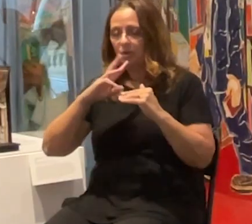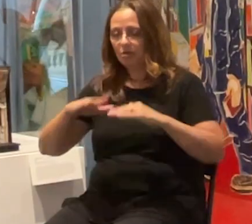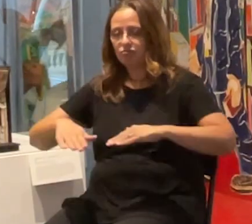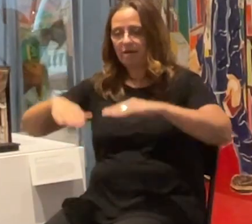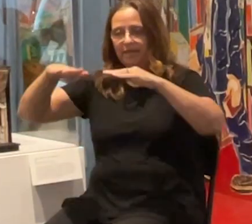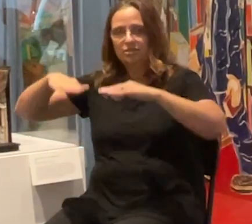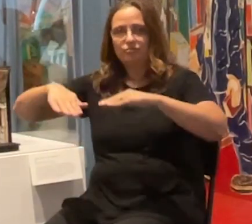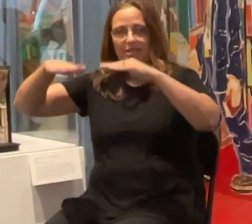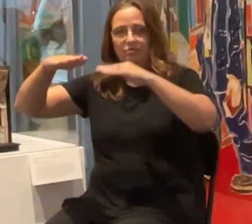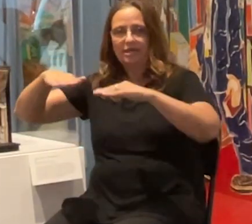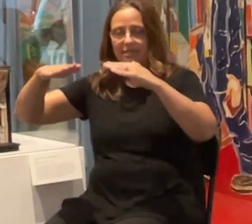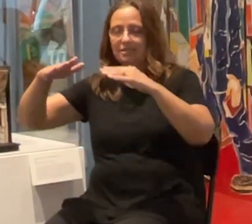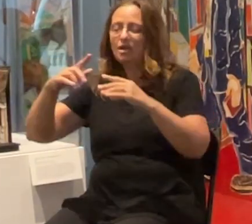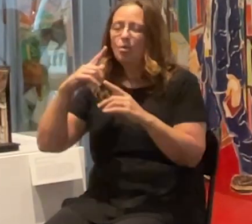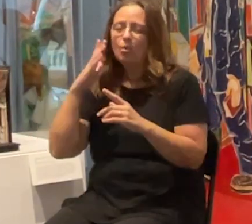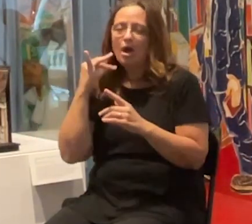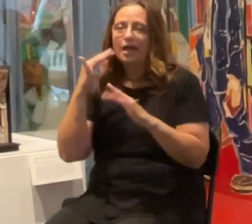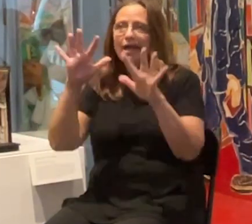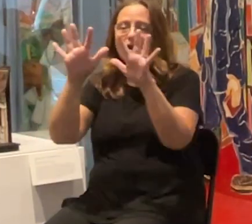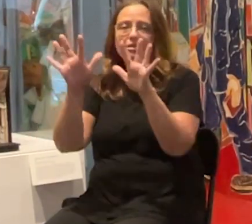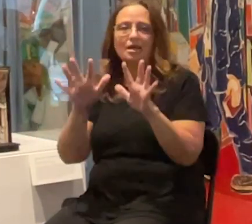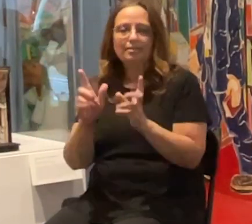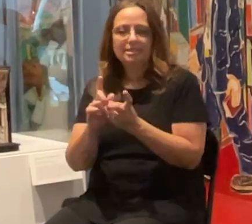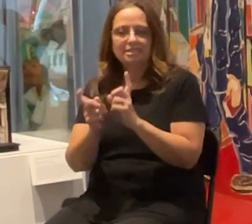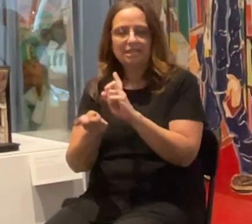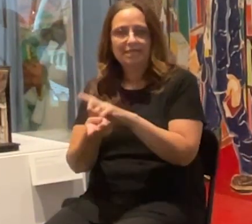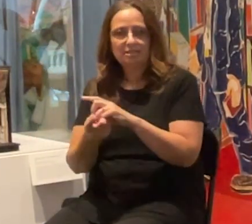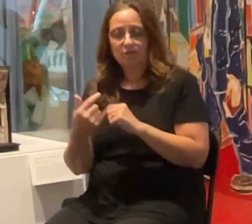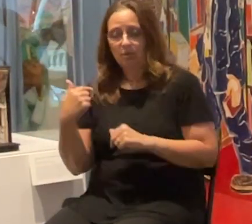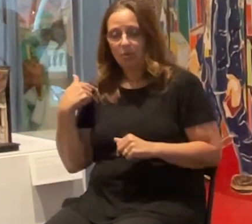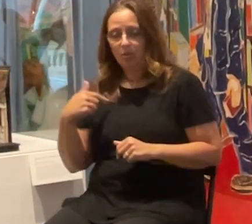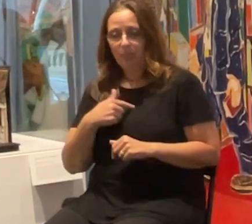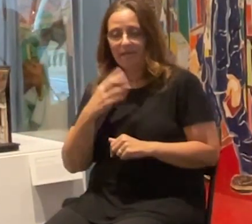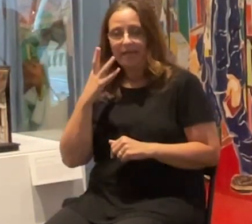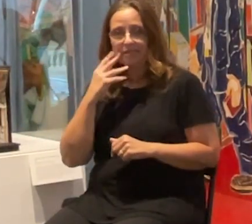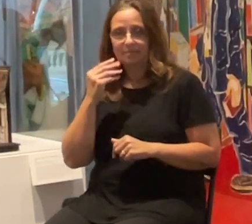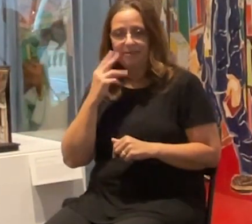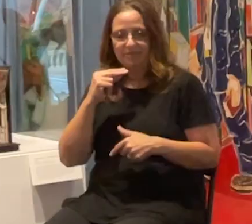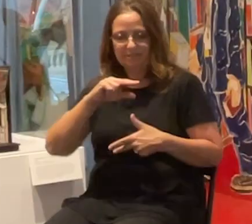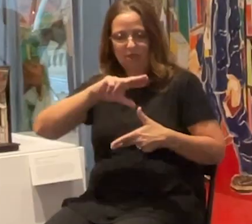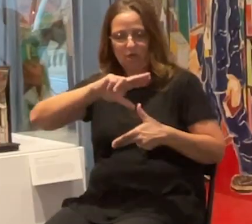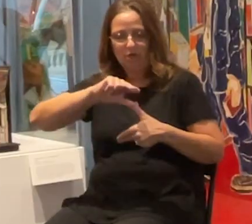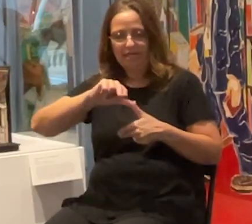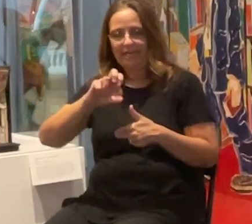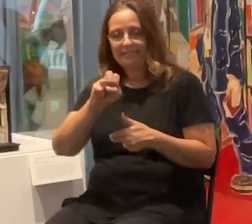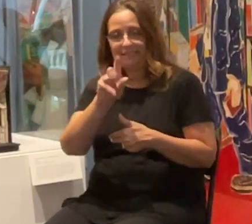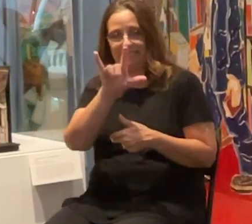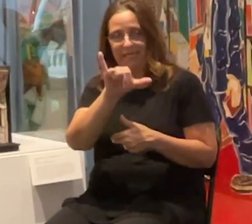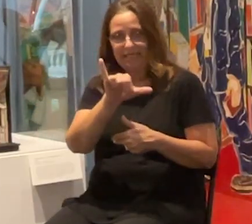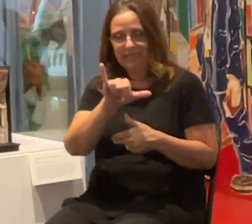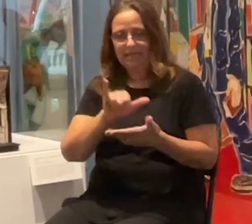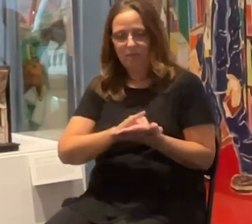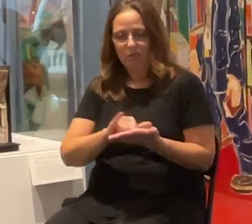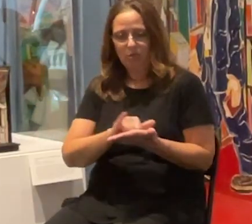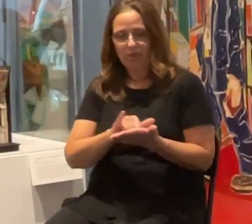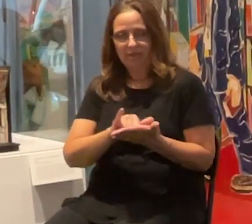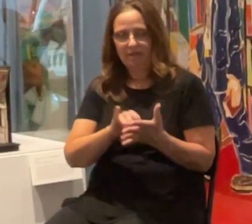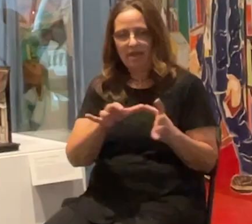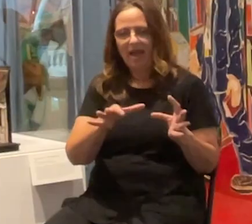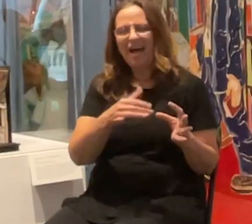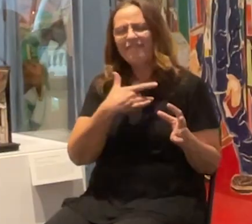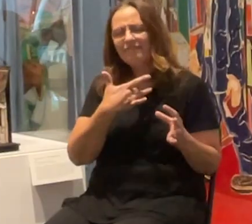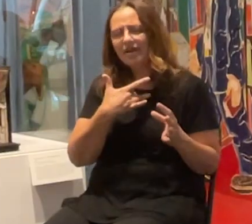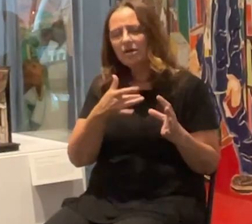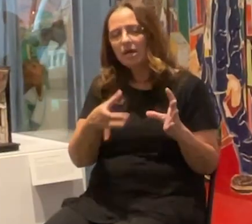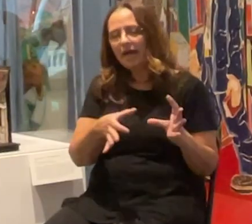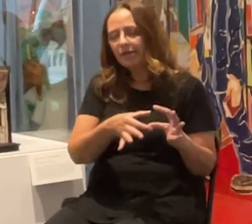change. And we had experienced Hurricane Superstorm Sandy in New York, and so I felt that that was a bridging topic